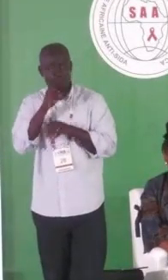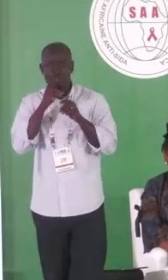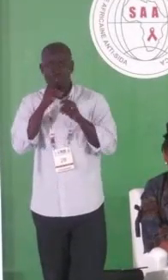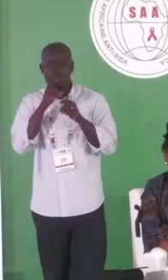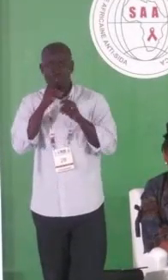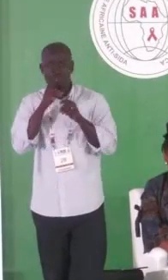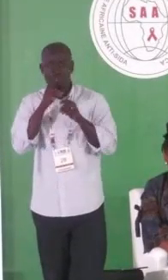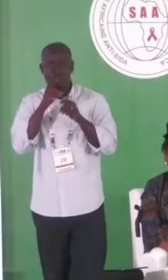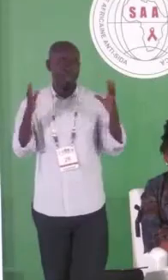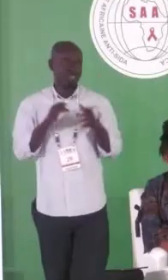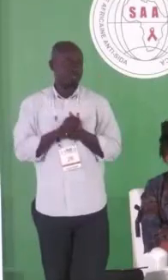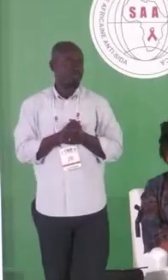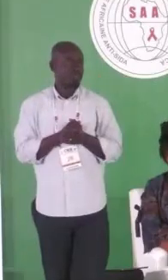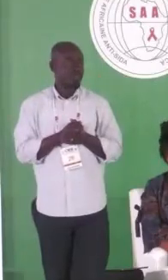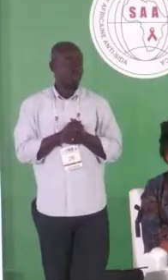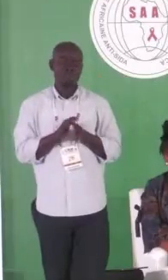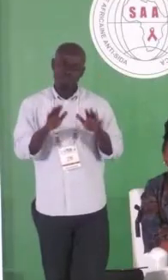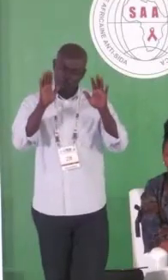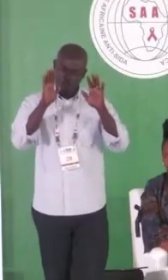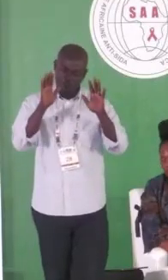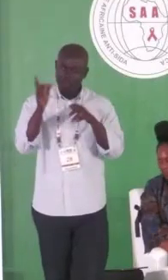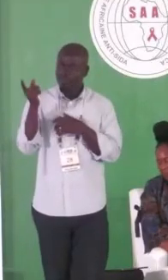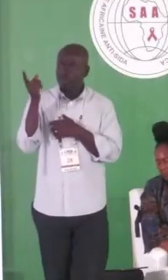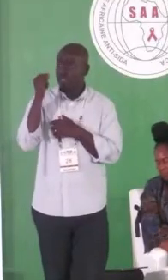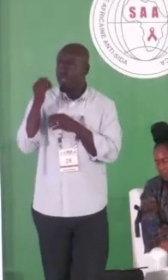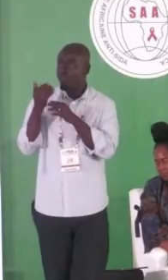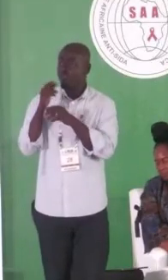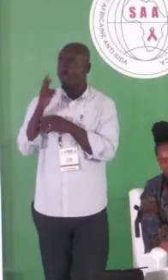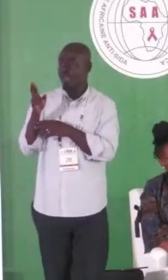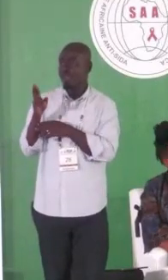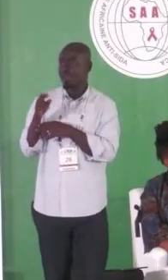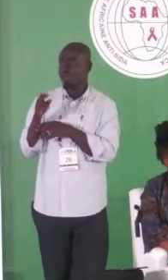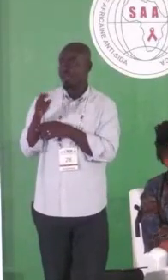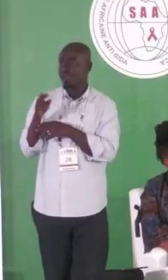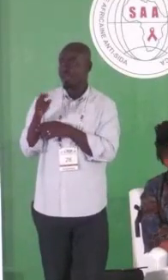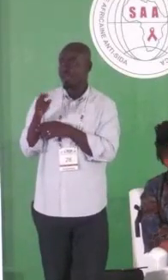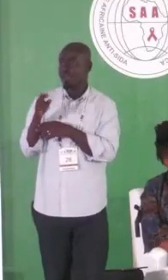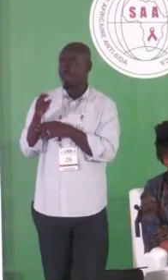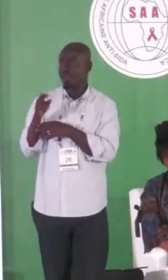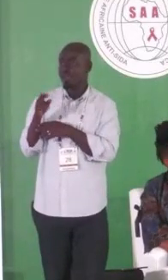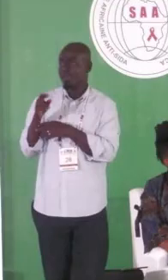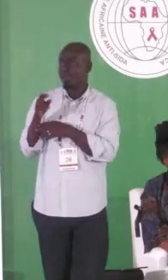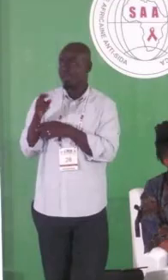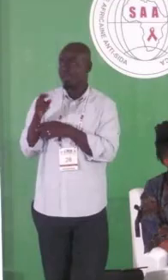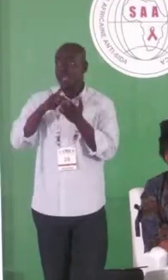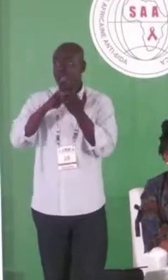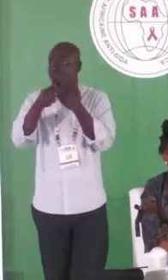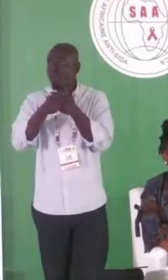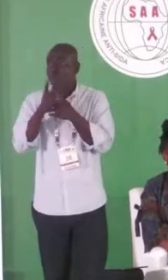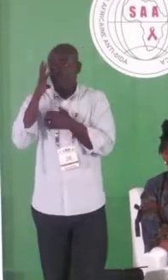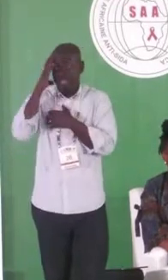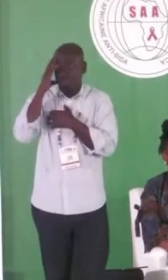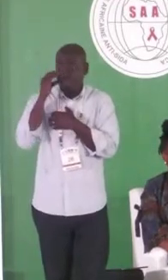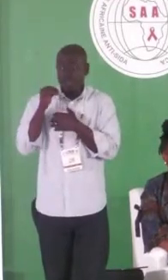much. It would have been wonderful to hear from Naomi, because we really wanted to hear the program experiences and gaps